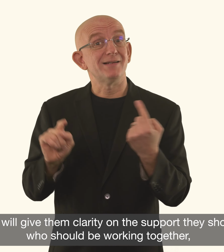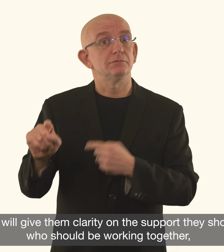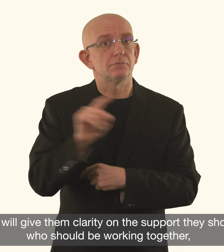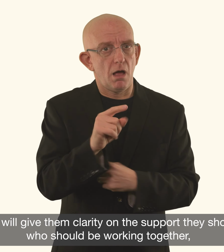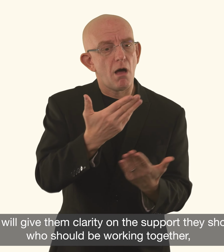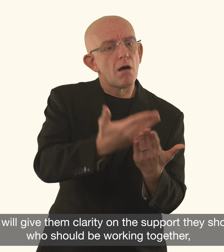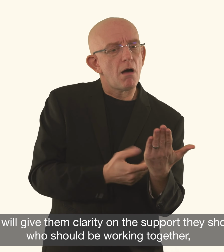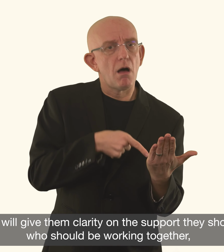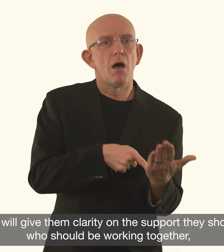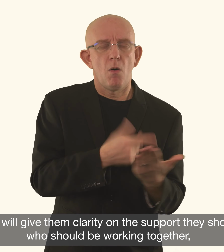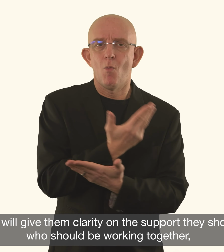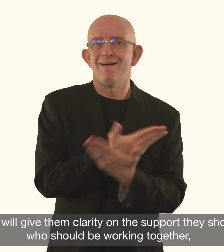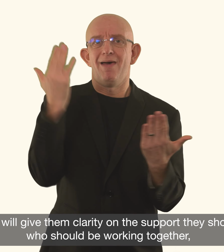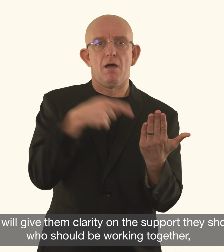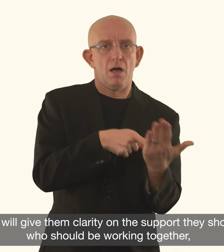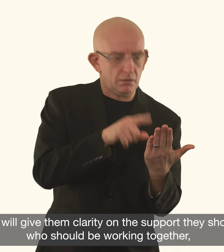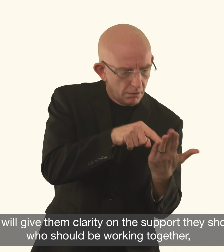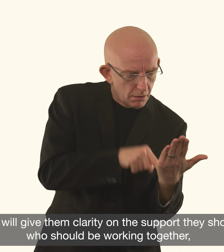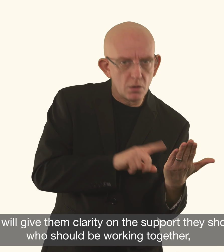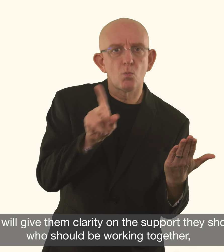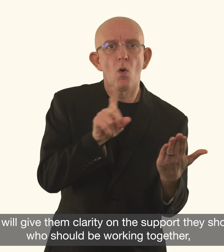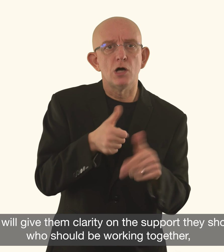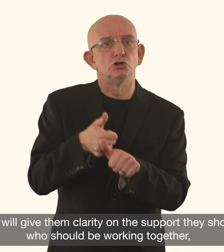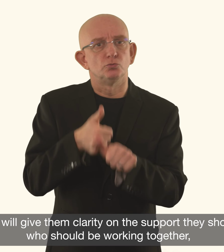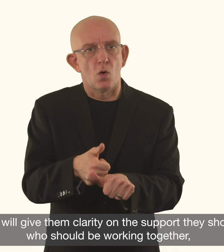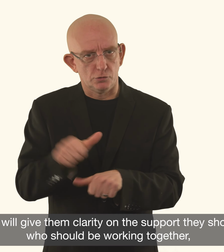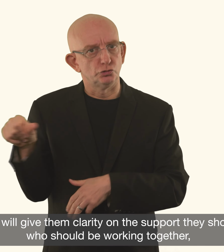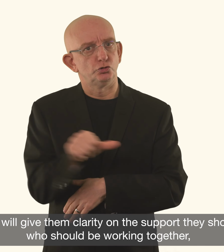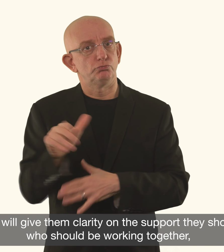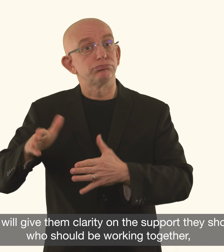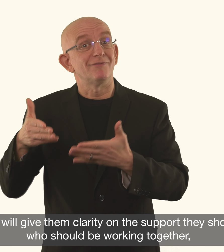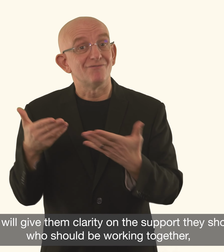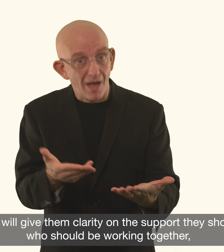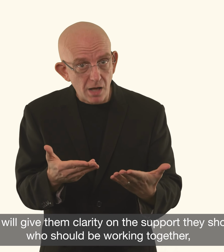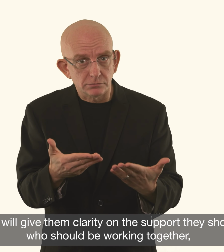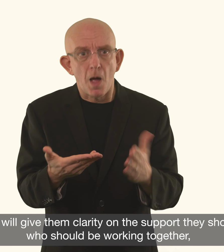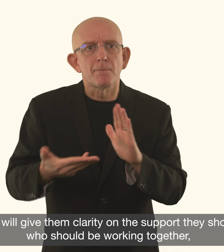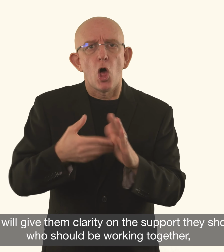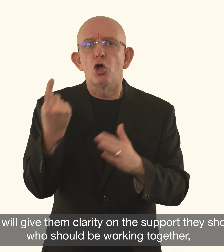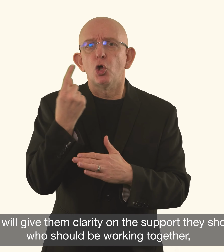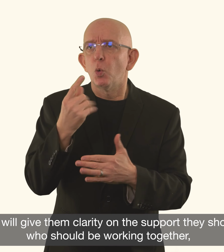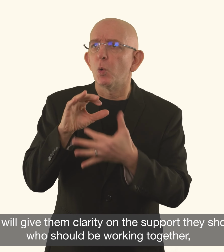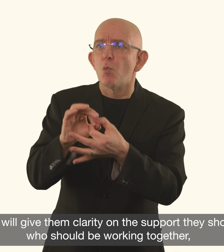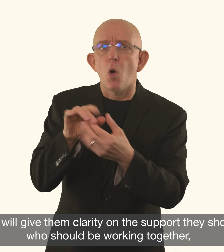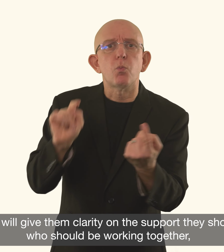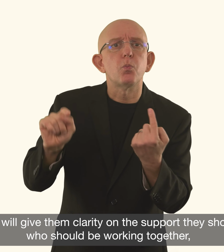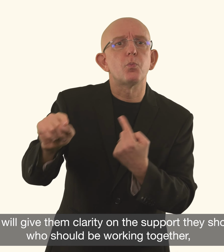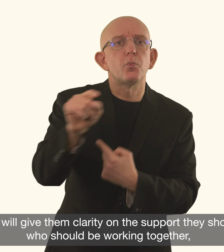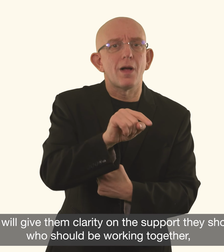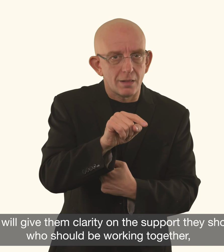Three, for providers, it will give them clarity on the support they should be providing. One, who should be working